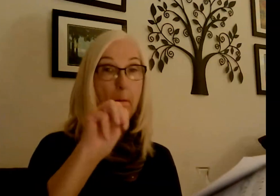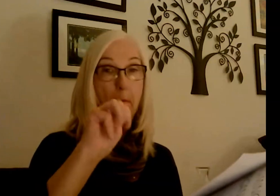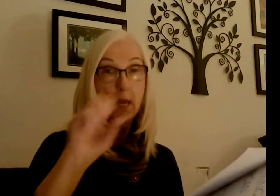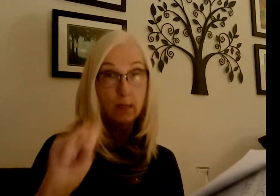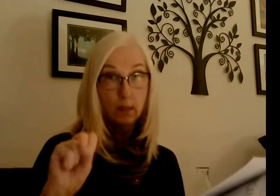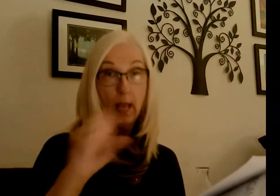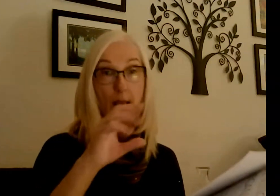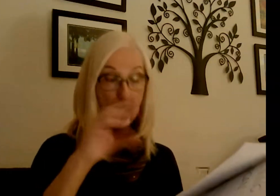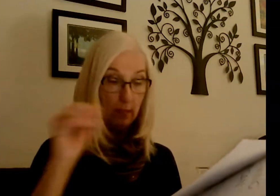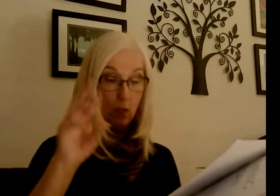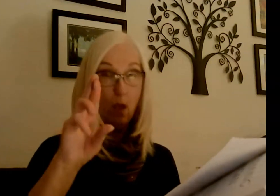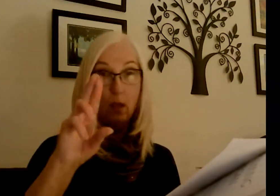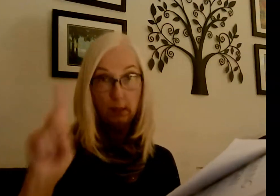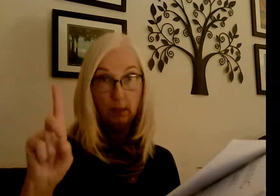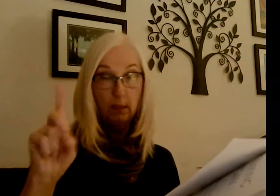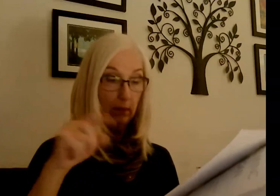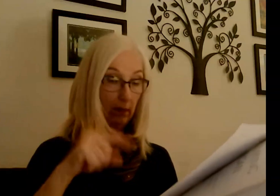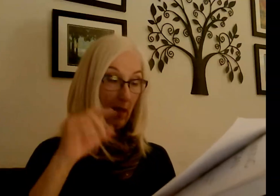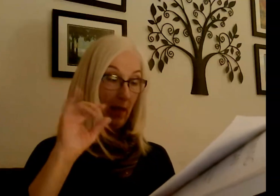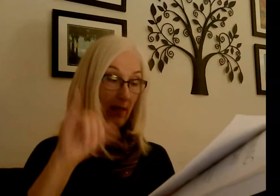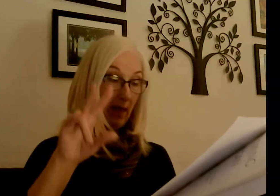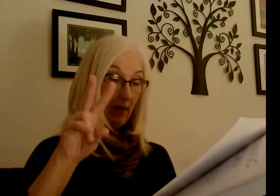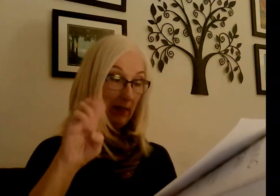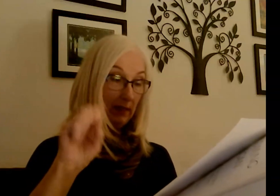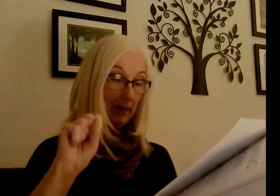And Becoming Vegan was the book name.